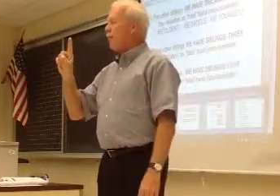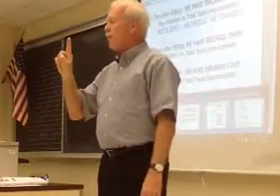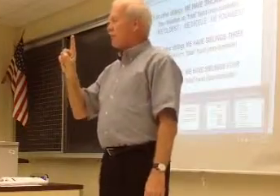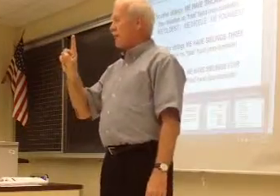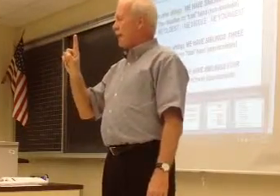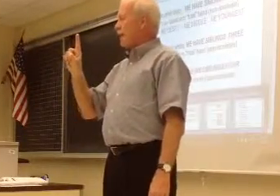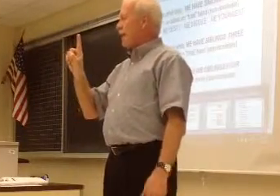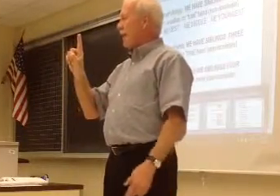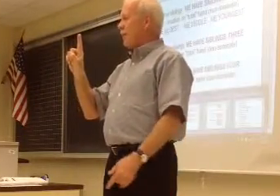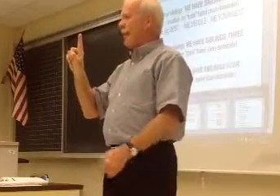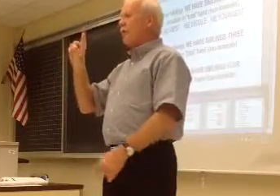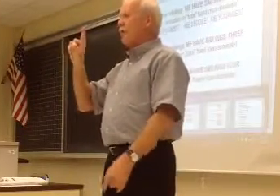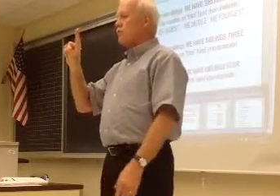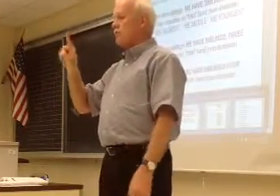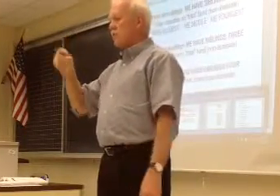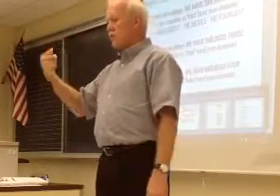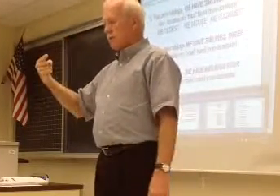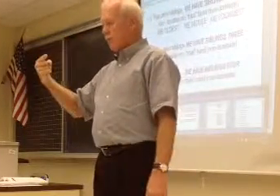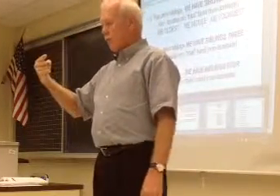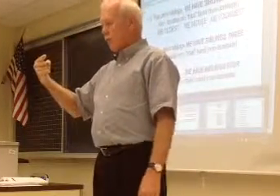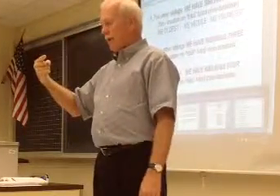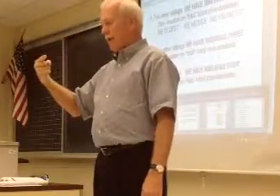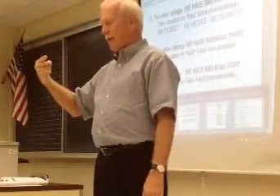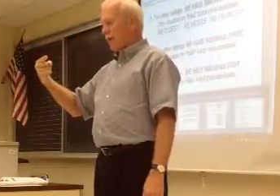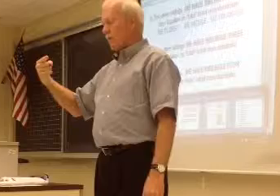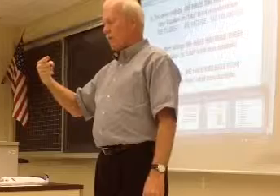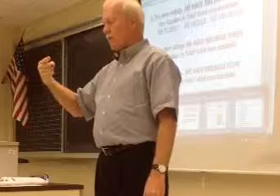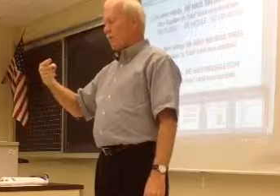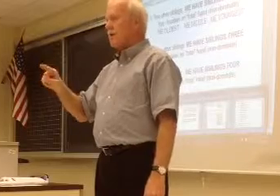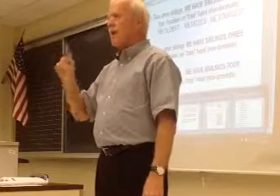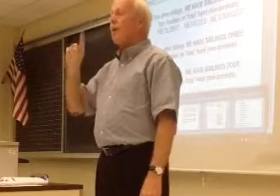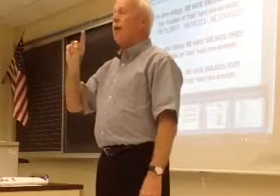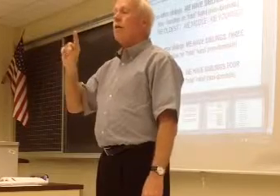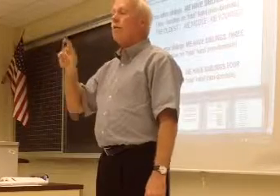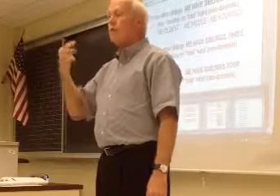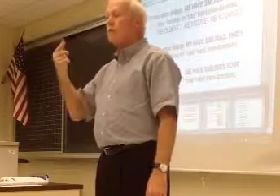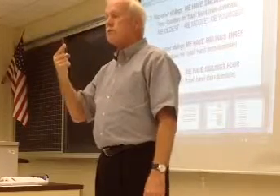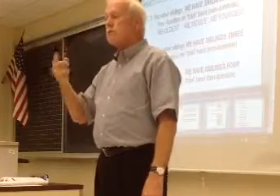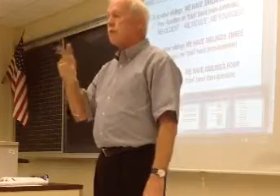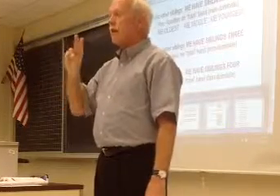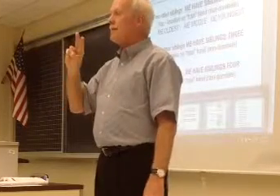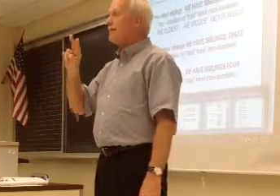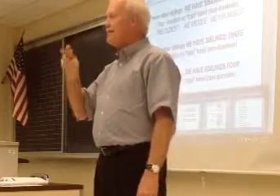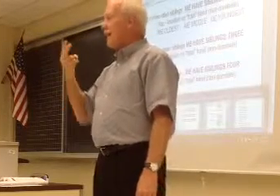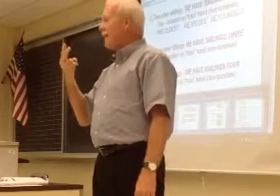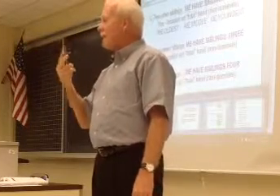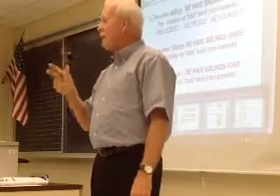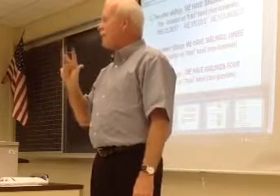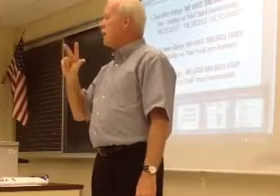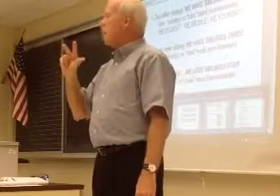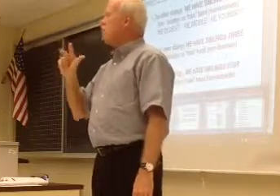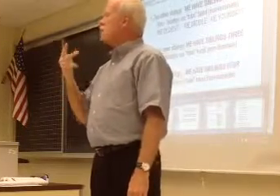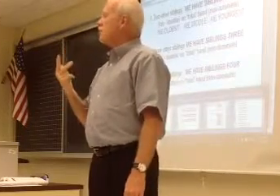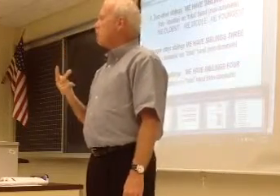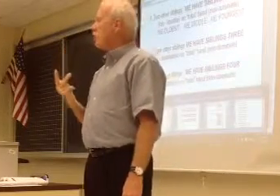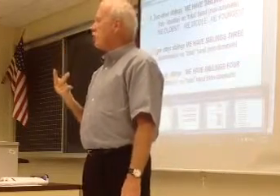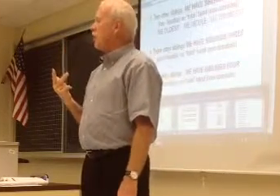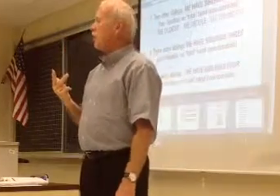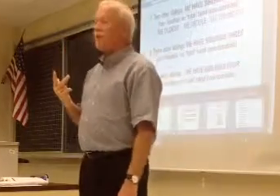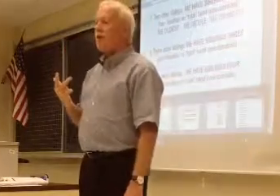the standard palm out and switch it to palm in, and you end up kind of horizontal. First place, second place. So at the tournament, our